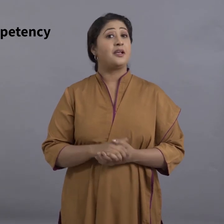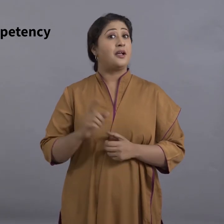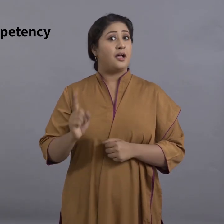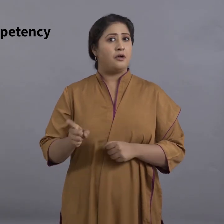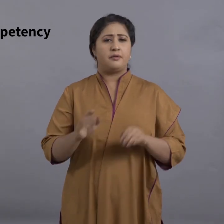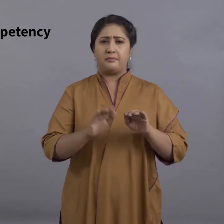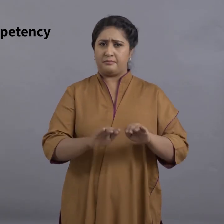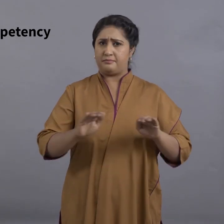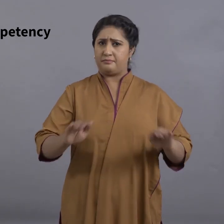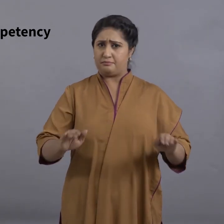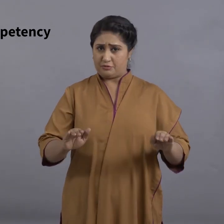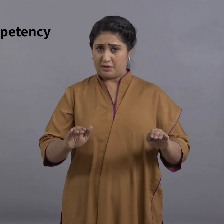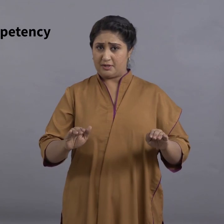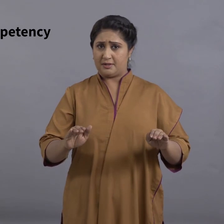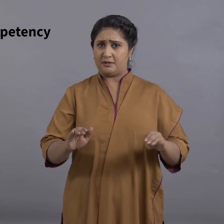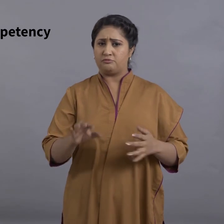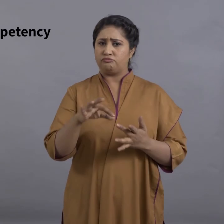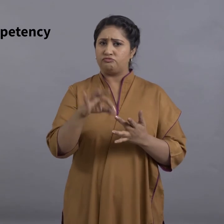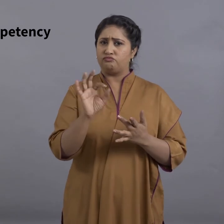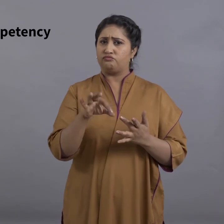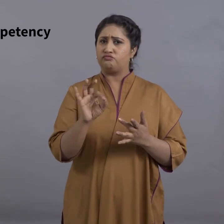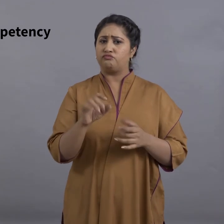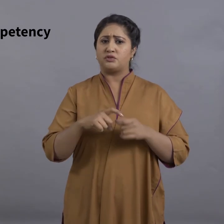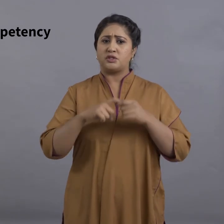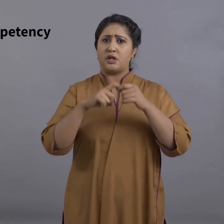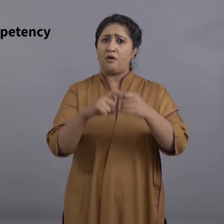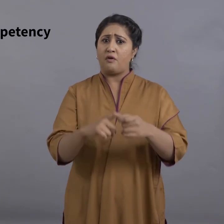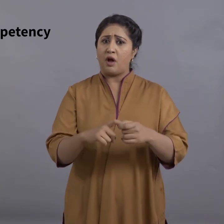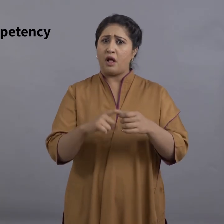If the student attempts the questions correctly,